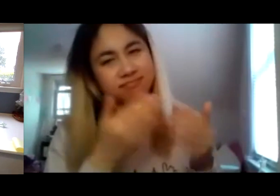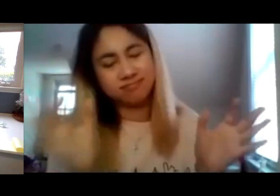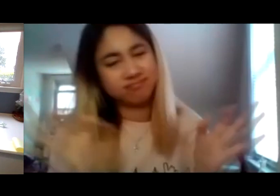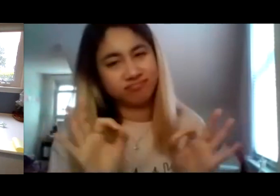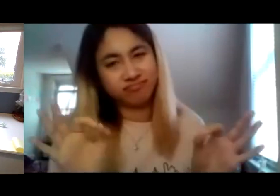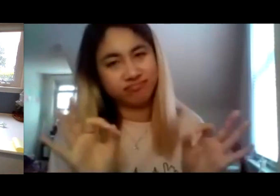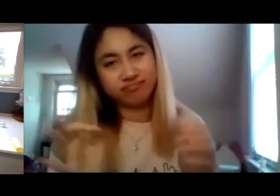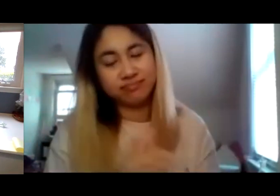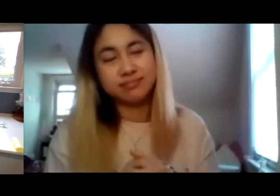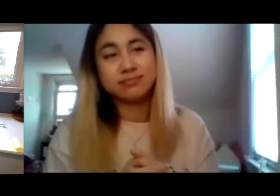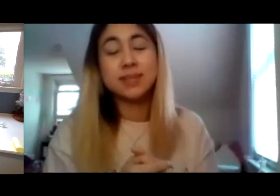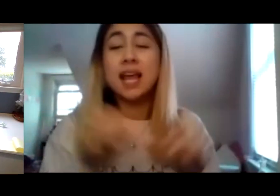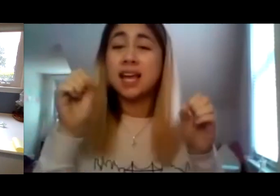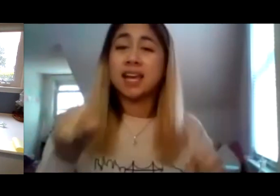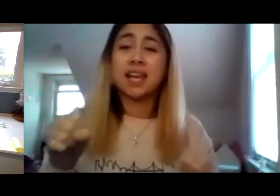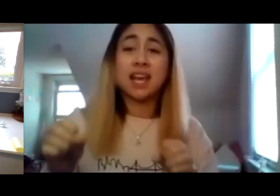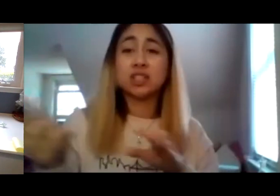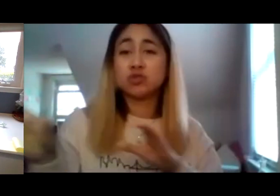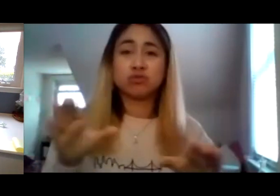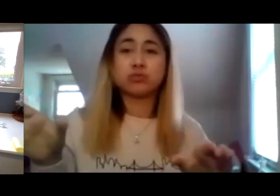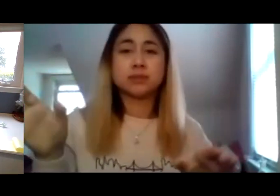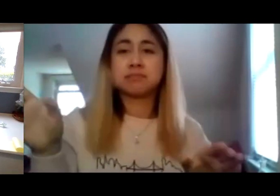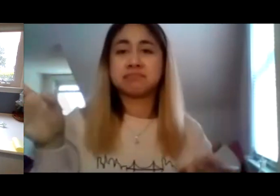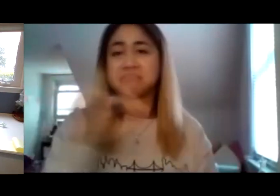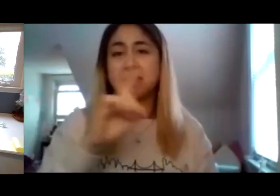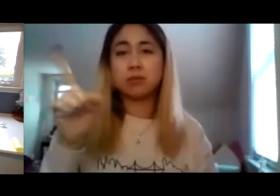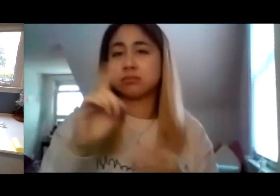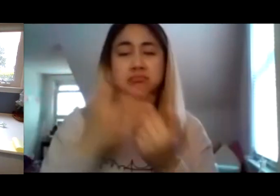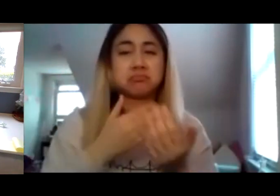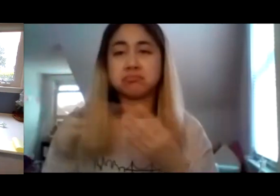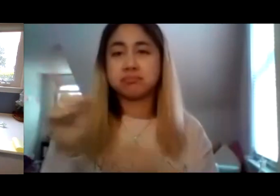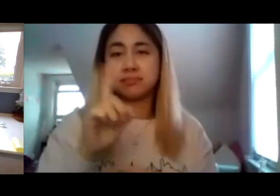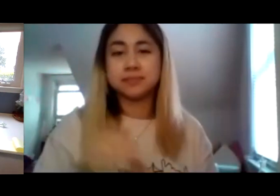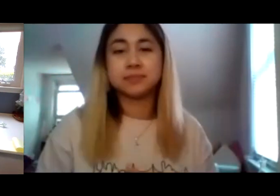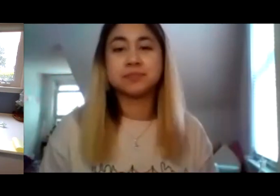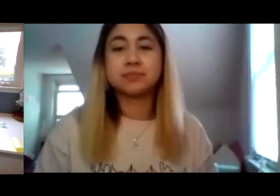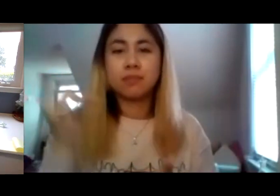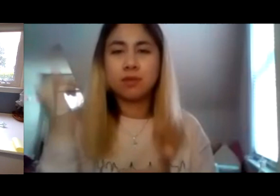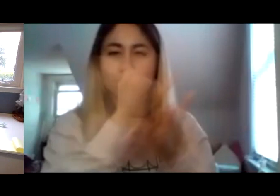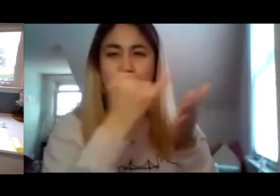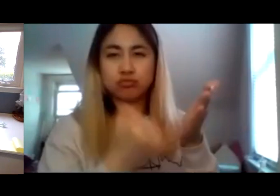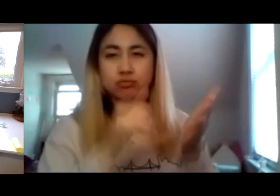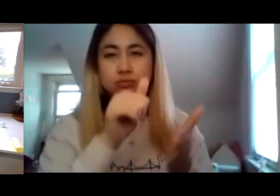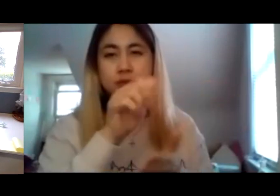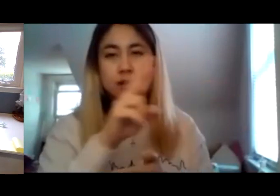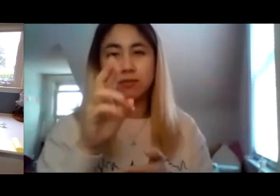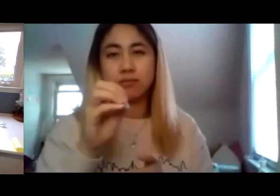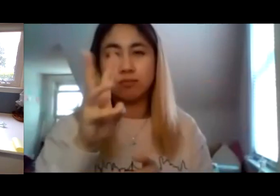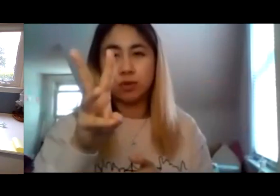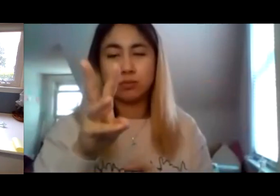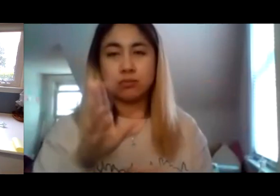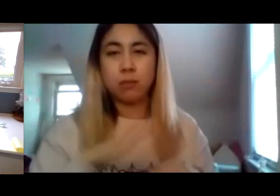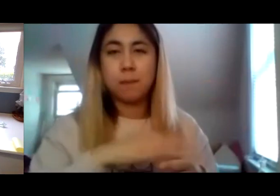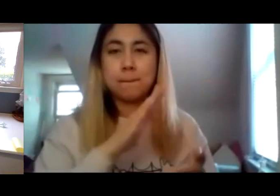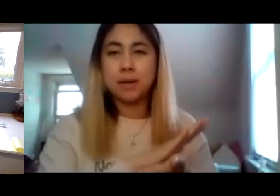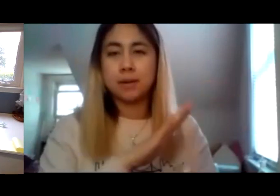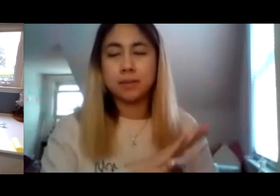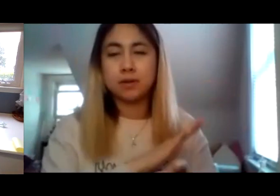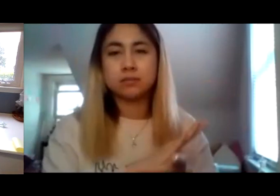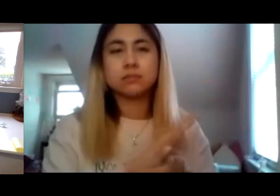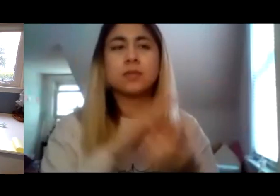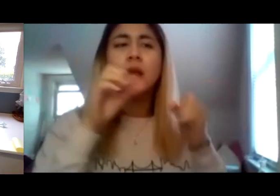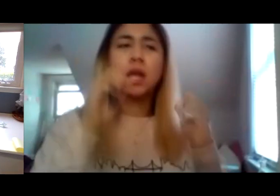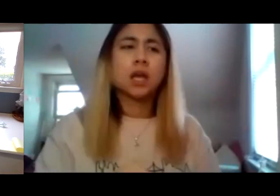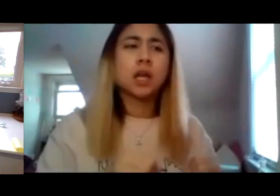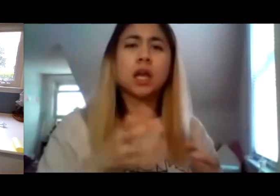do it anywhere. All we need to do is draw an arrow on a piece of paper, and we can do this with a parent,